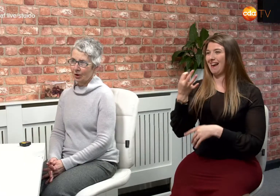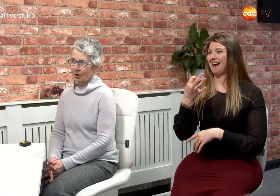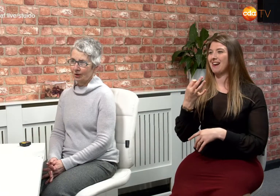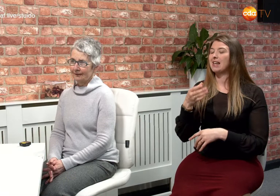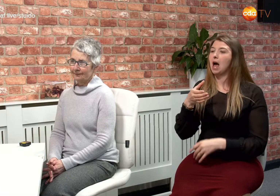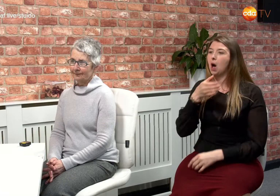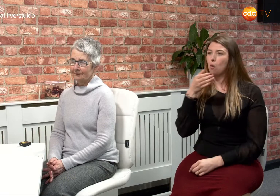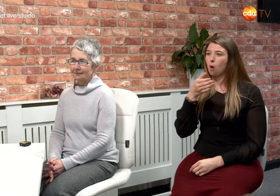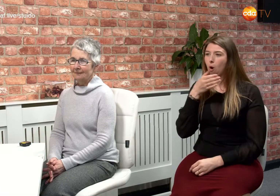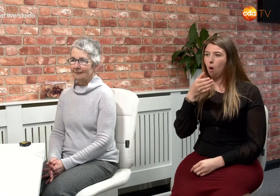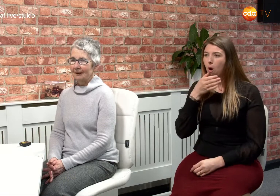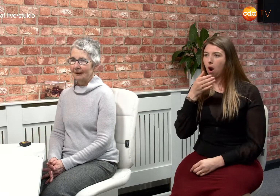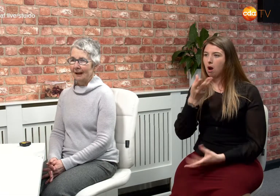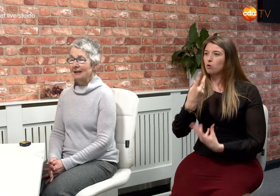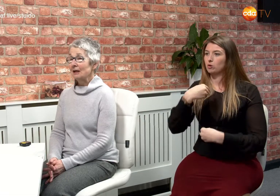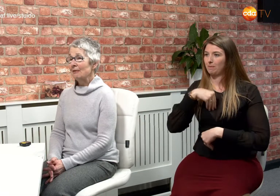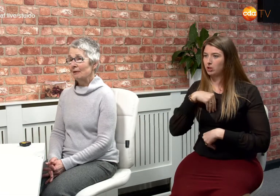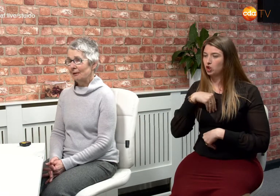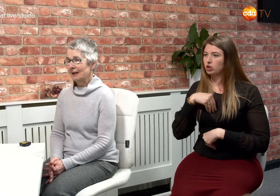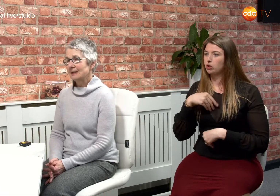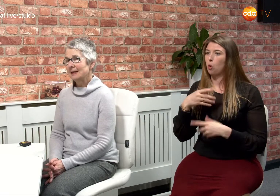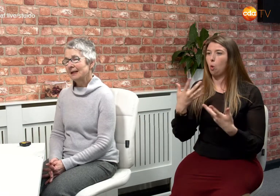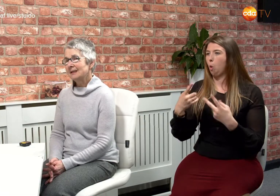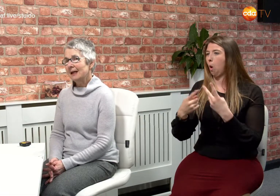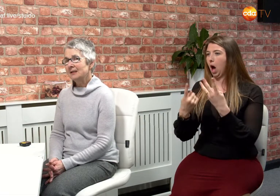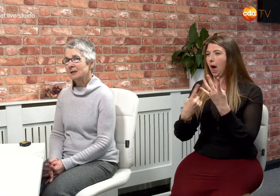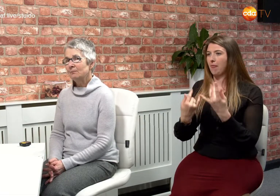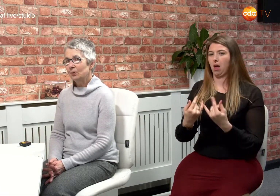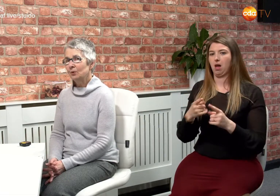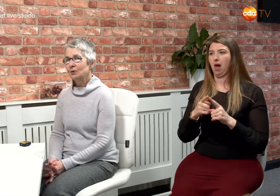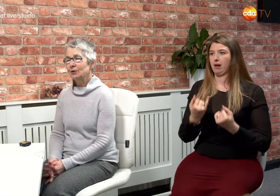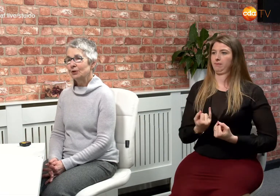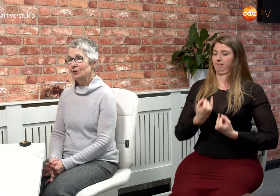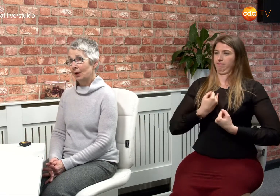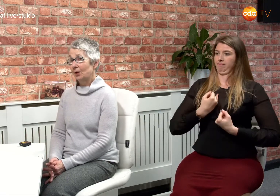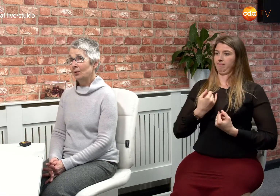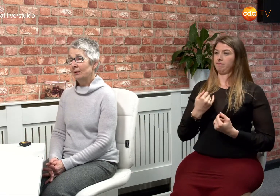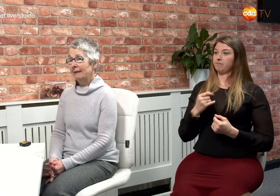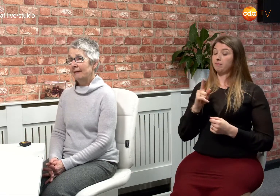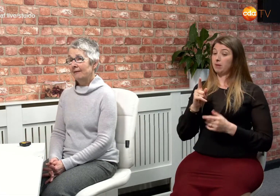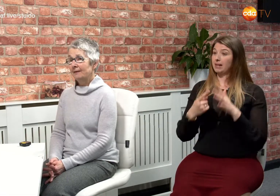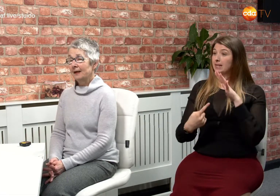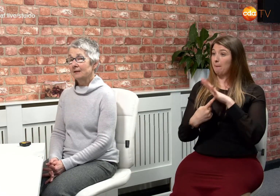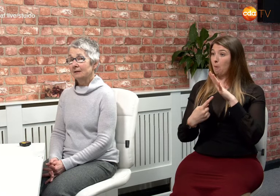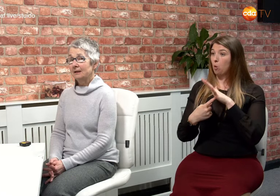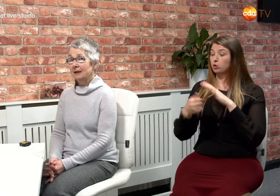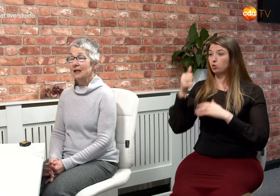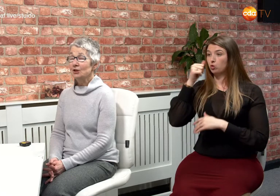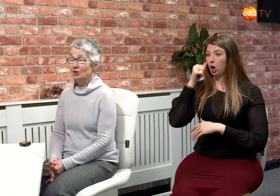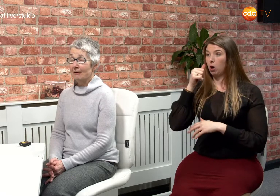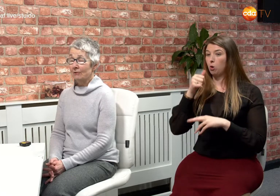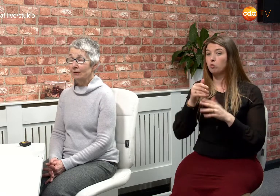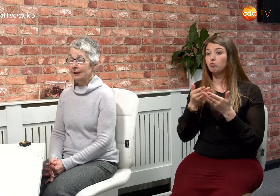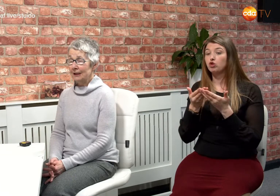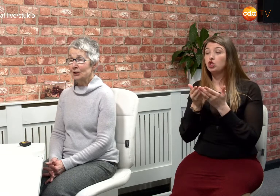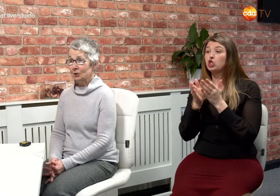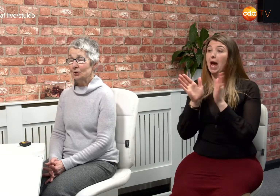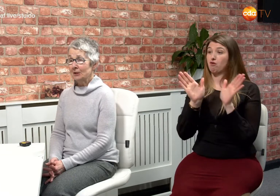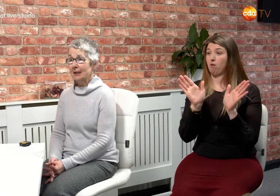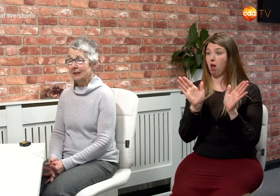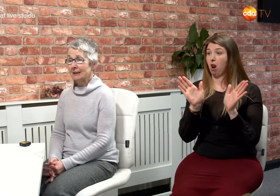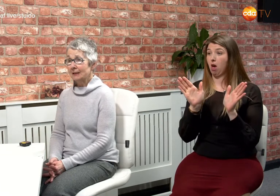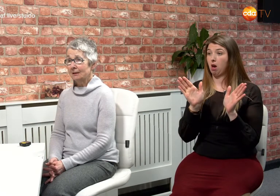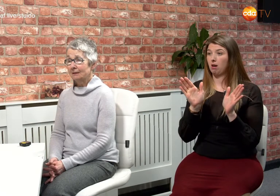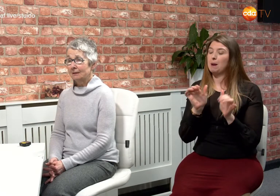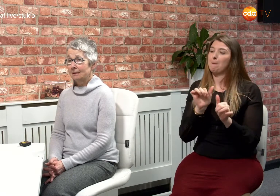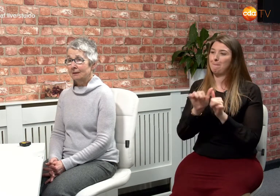about alcohol and other things. It's important to know that in general, it's a